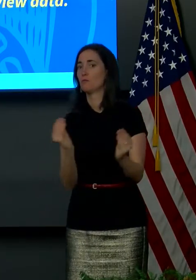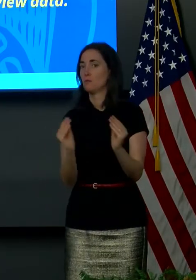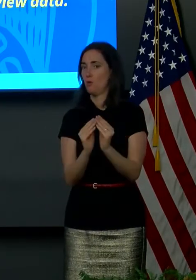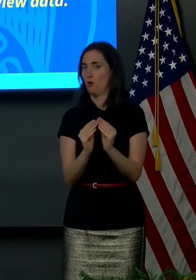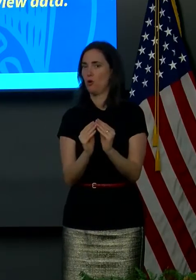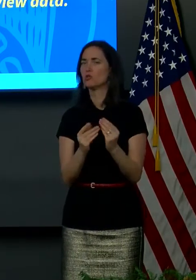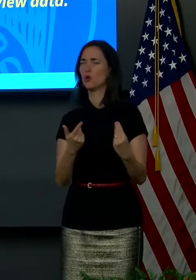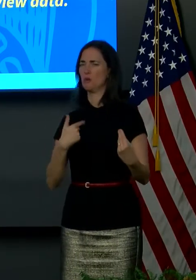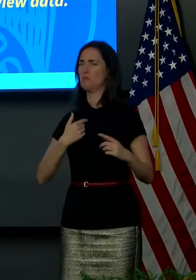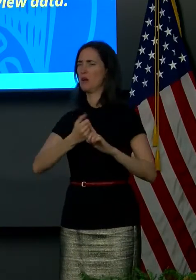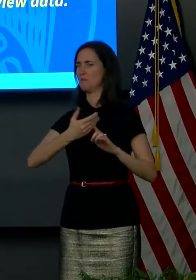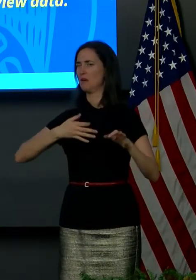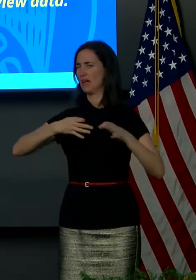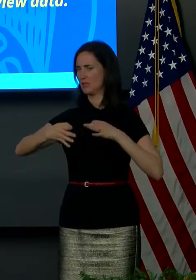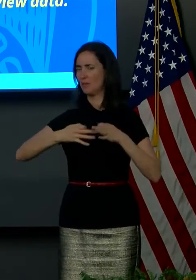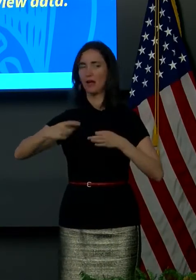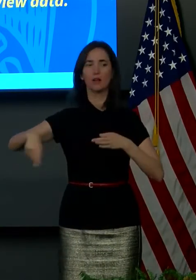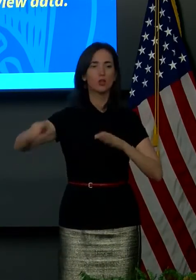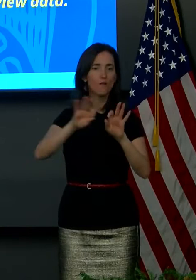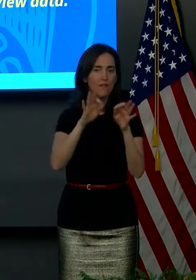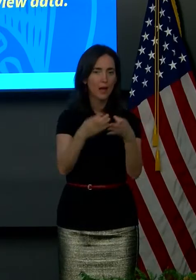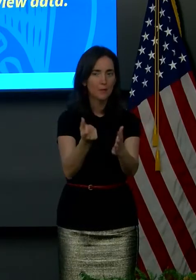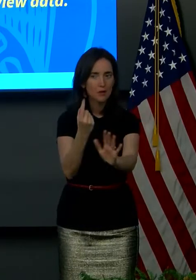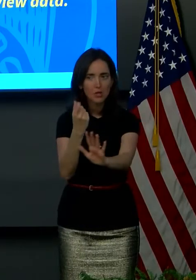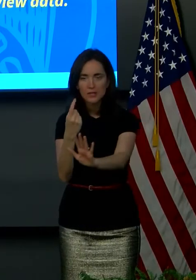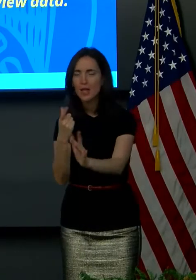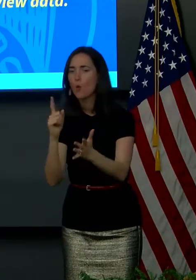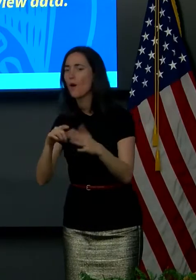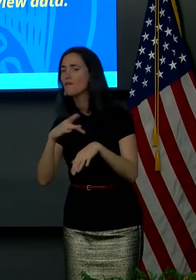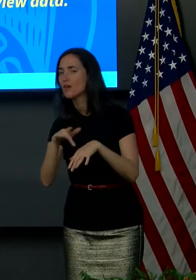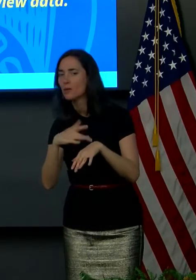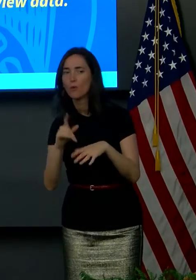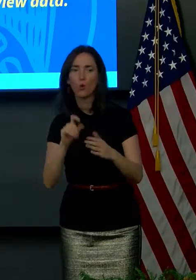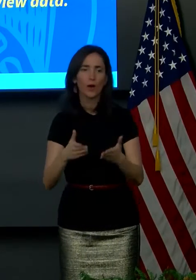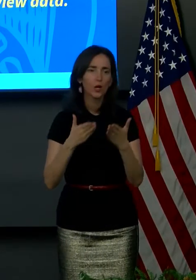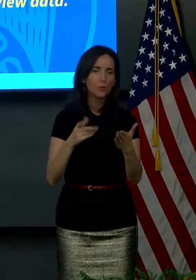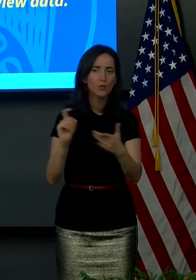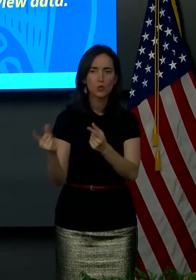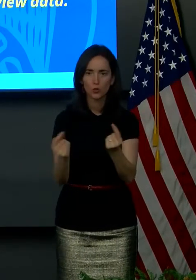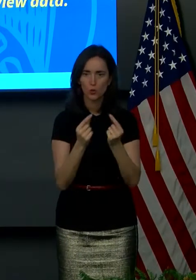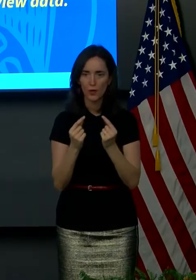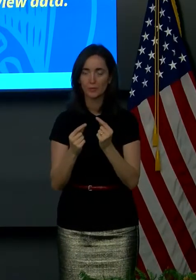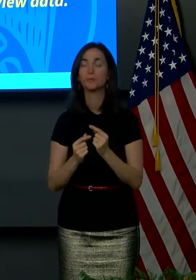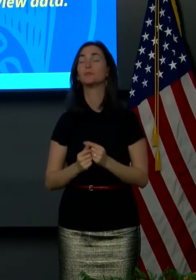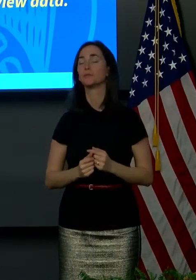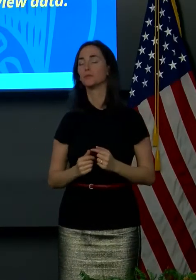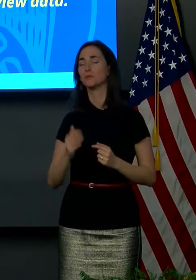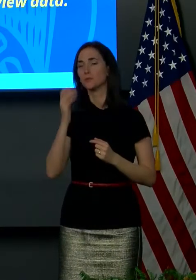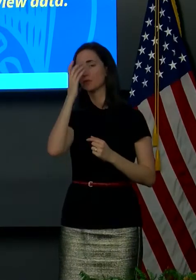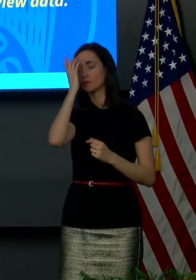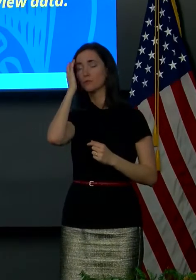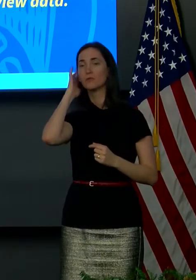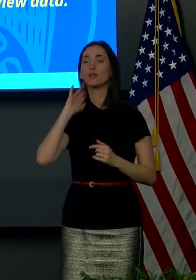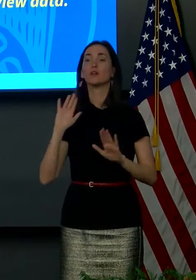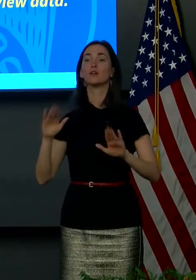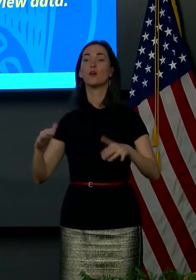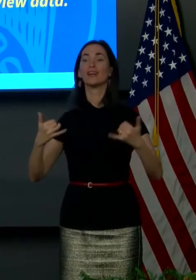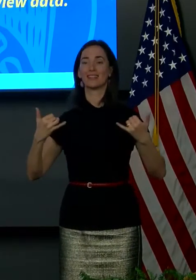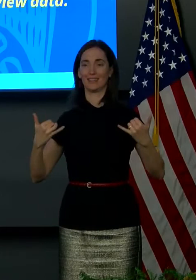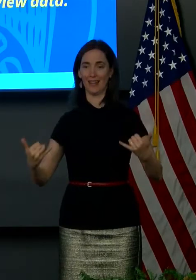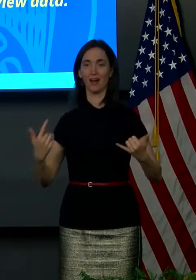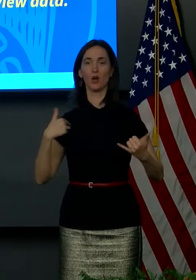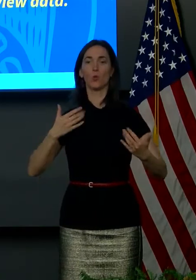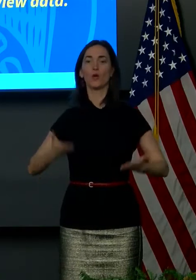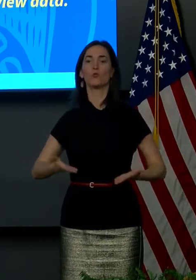were to help families know what is available to them and recommended. We are now recommending a